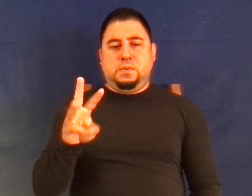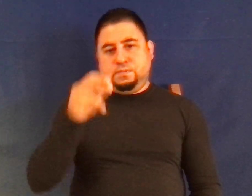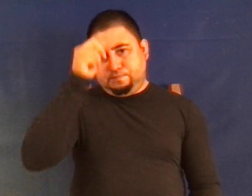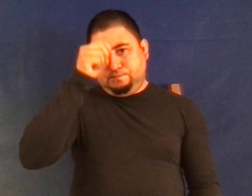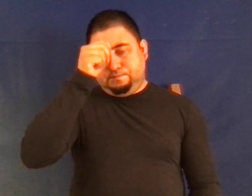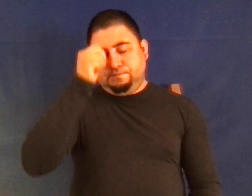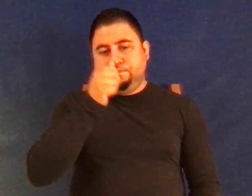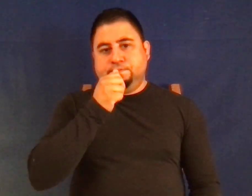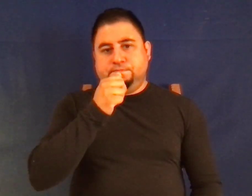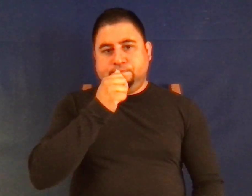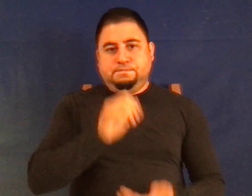Lord.